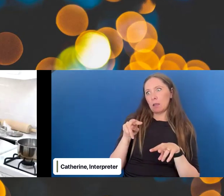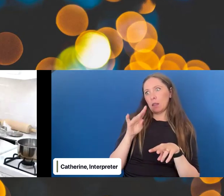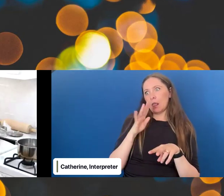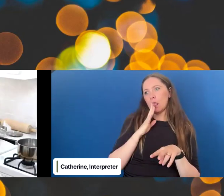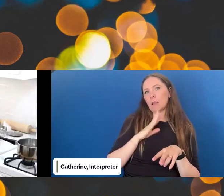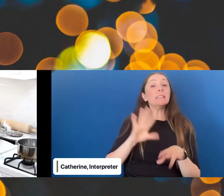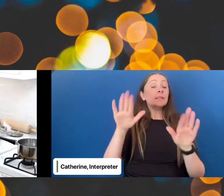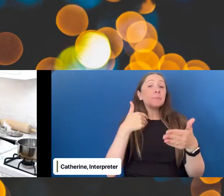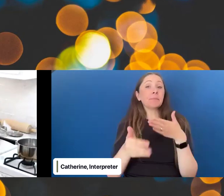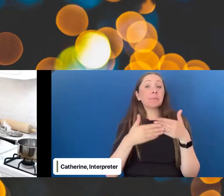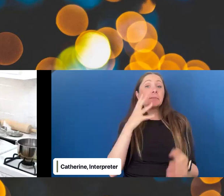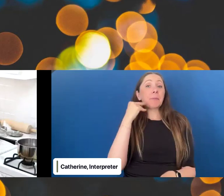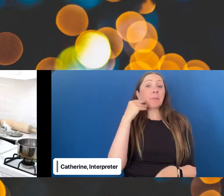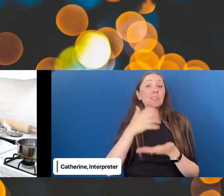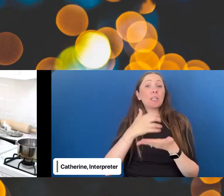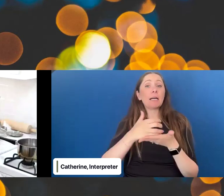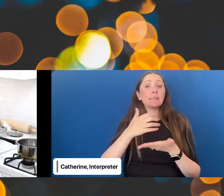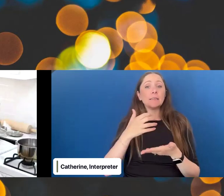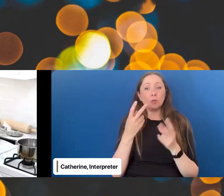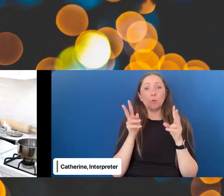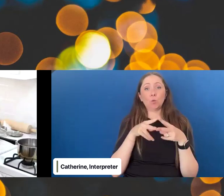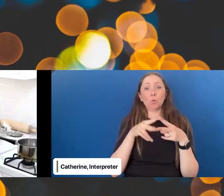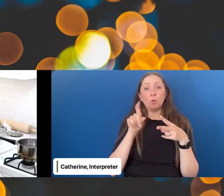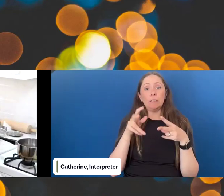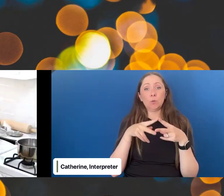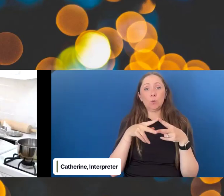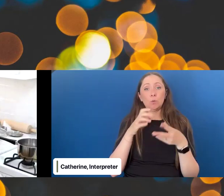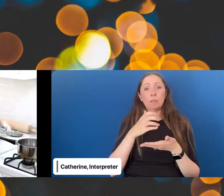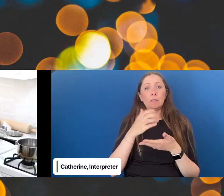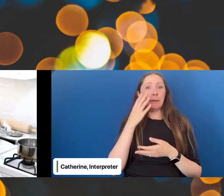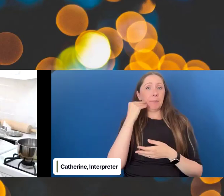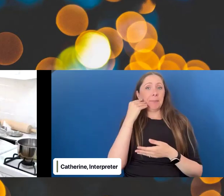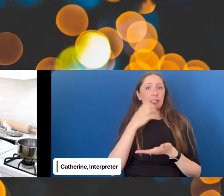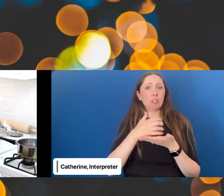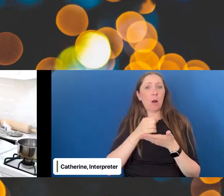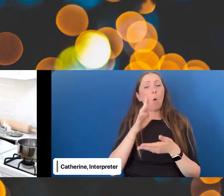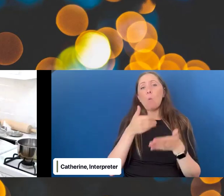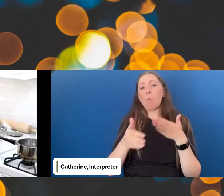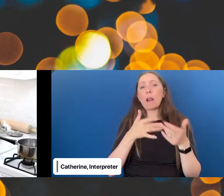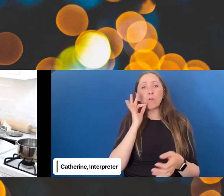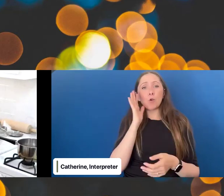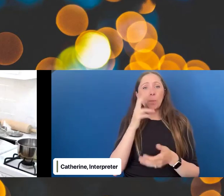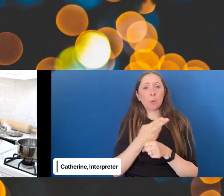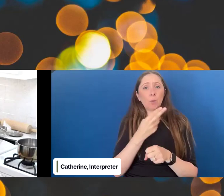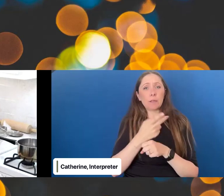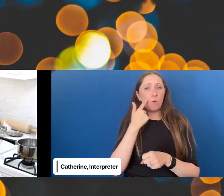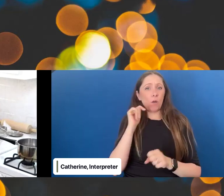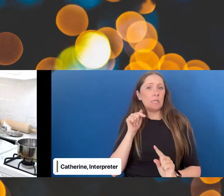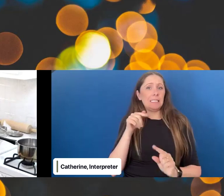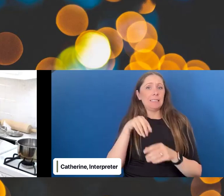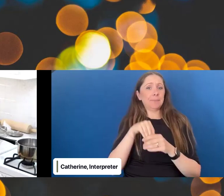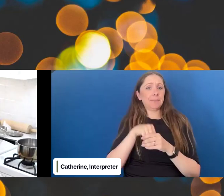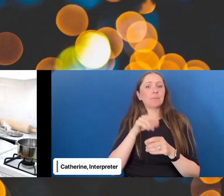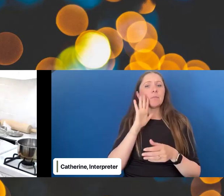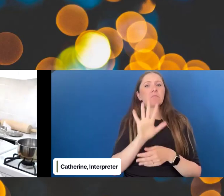peach cans. Two. Two peach cans or whatever mango you're gonna be using. This is